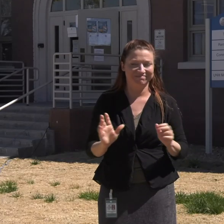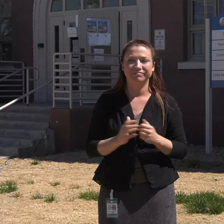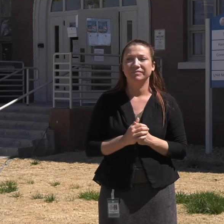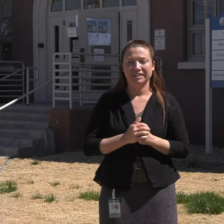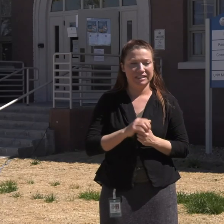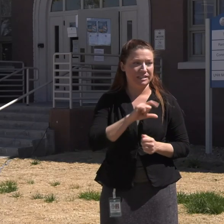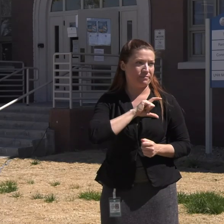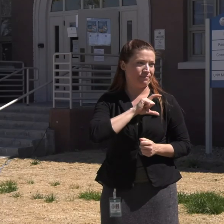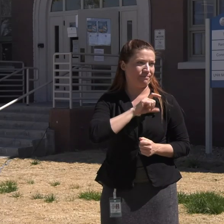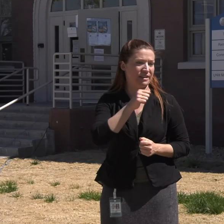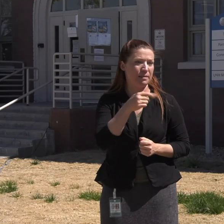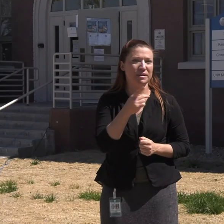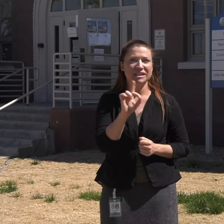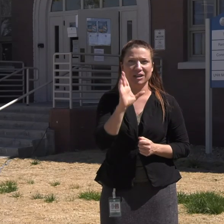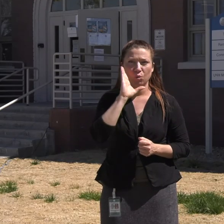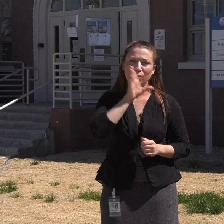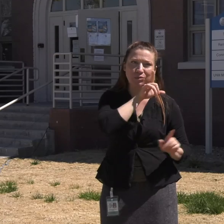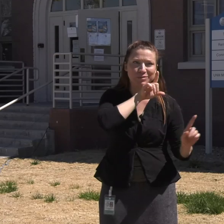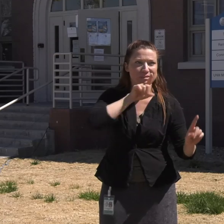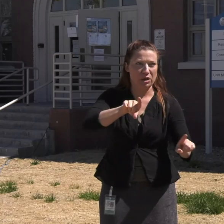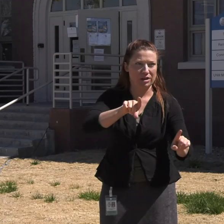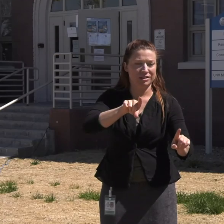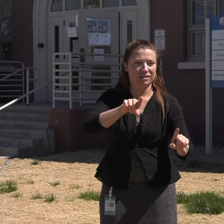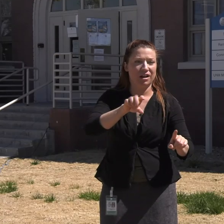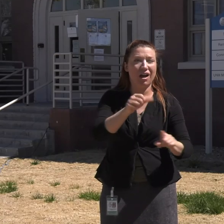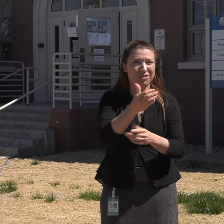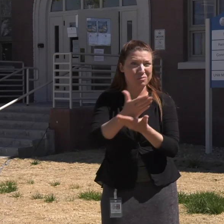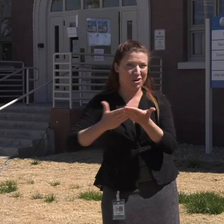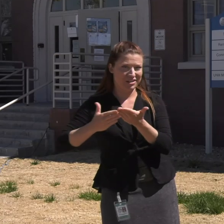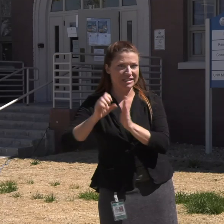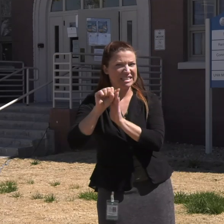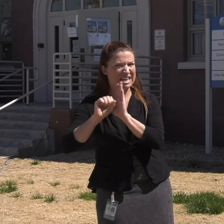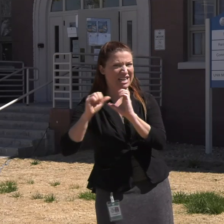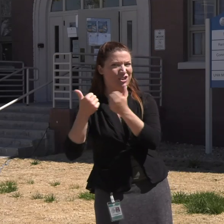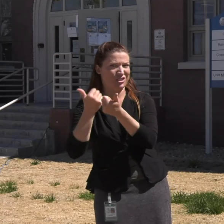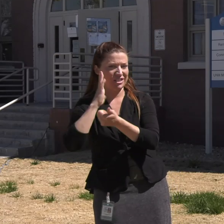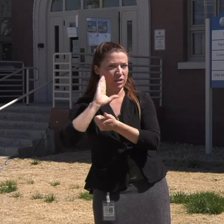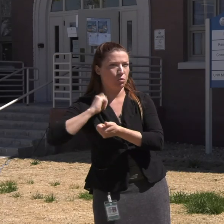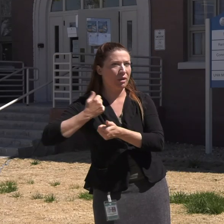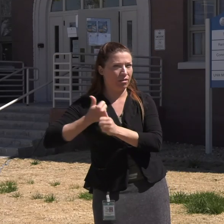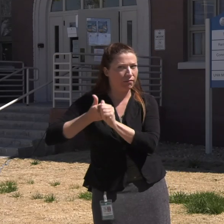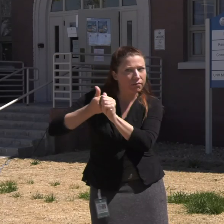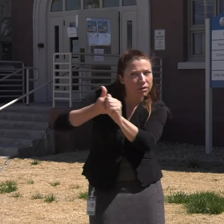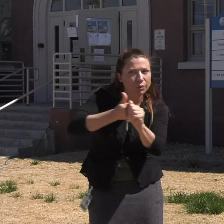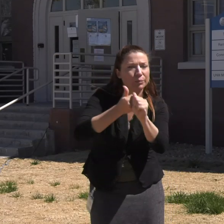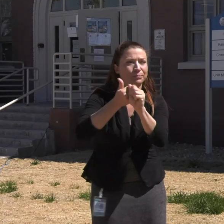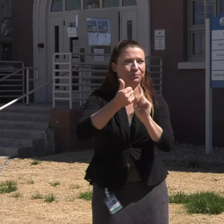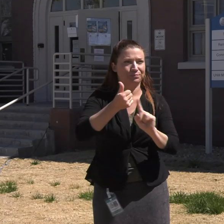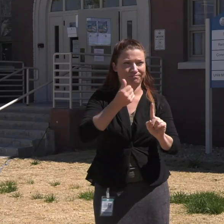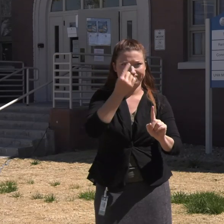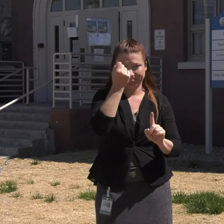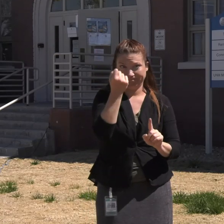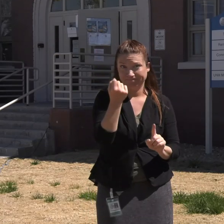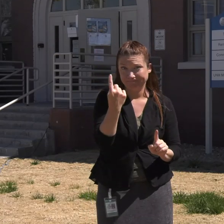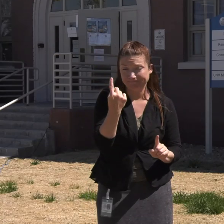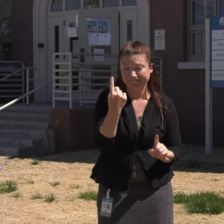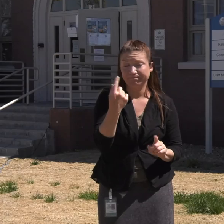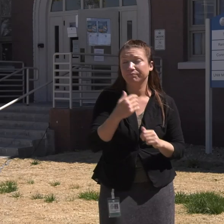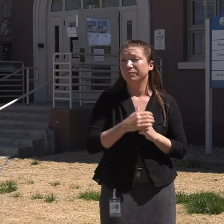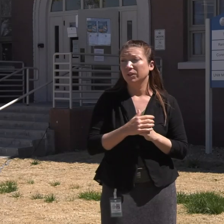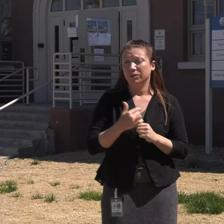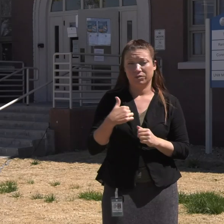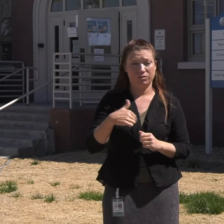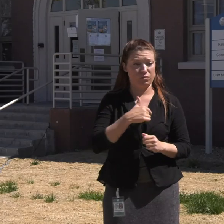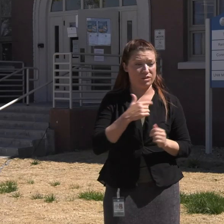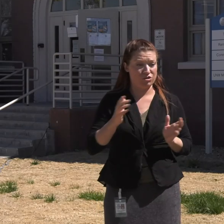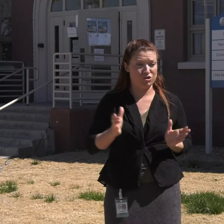going to be handled by state agencies, with one other exception. We are very much encouraging folks to make sure